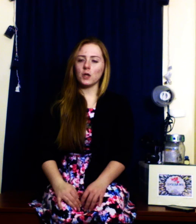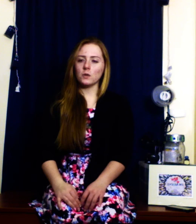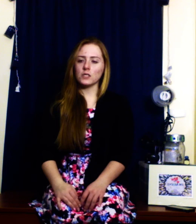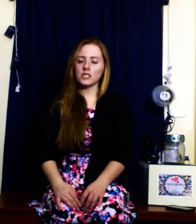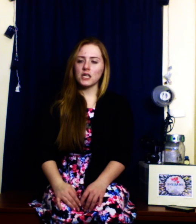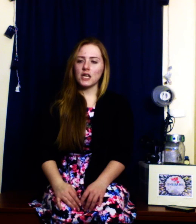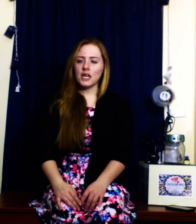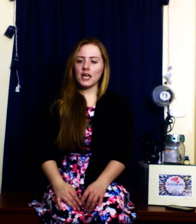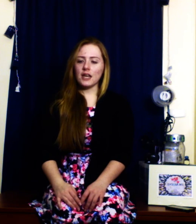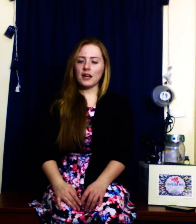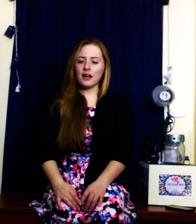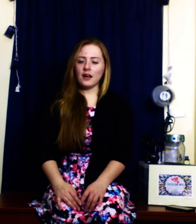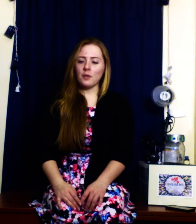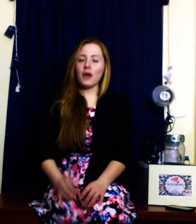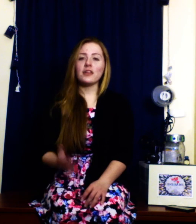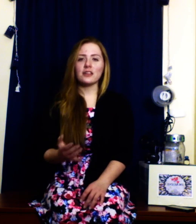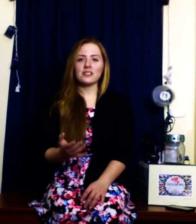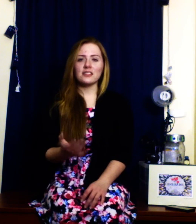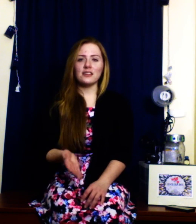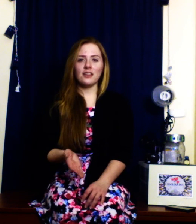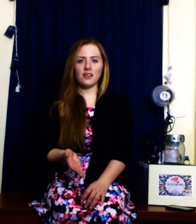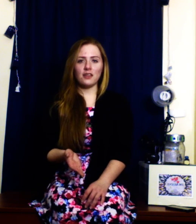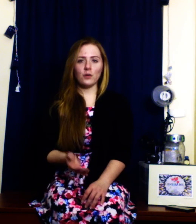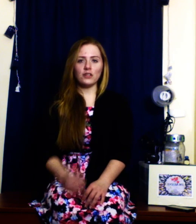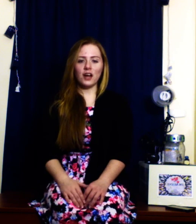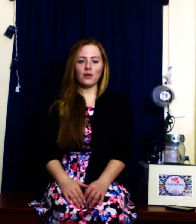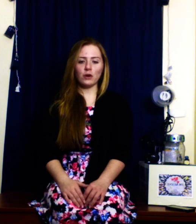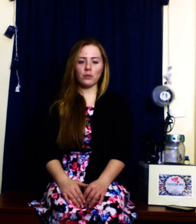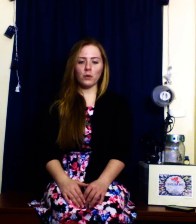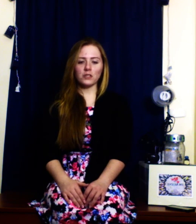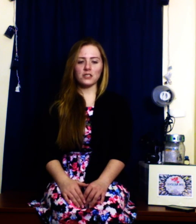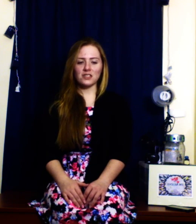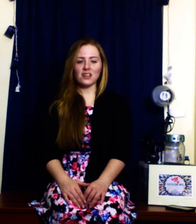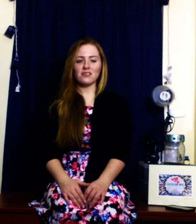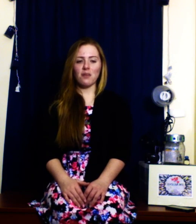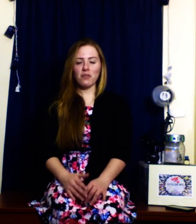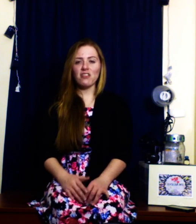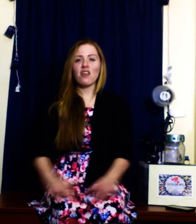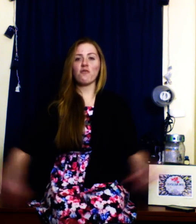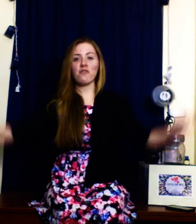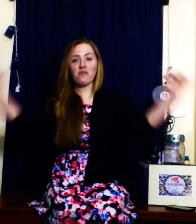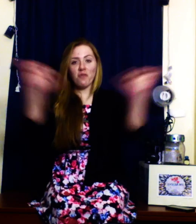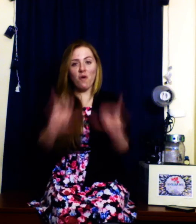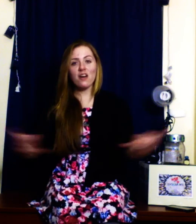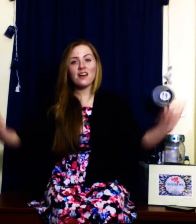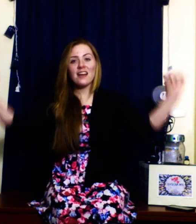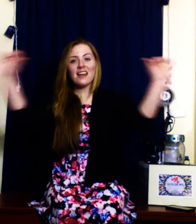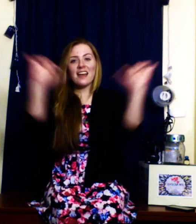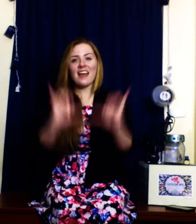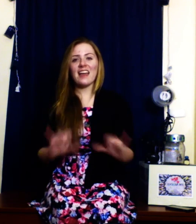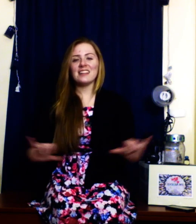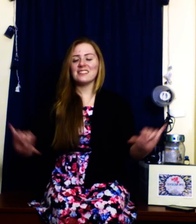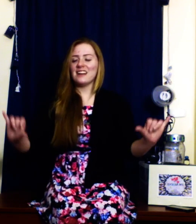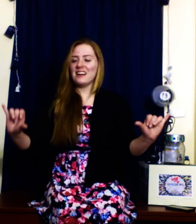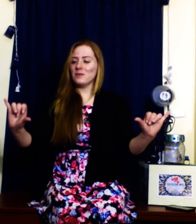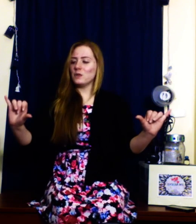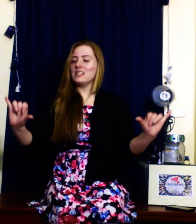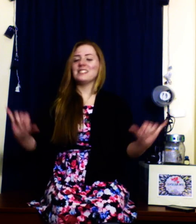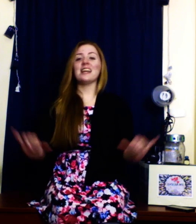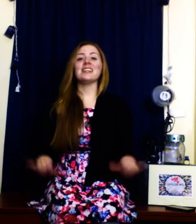closed. I think it's in And Then There Were None, where Moritz says, been there before. And so he's saying that he's